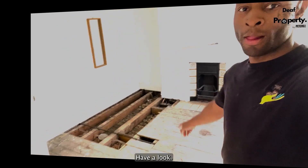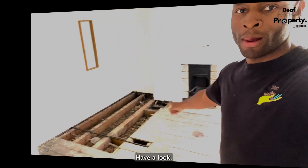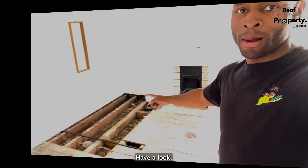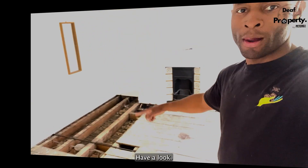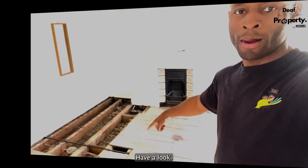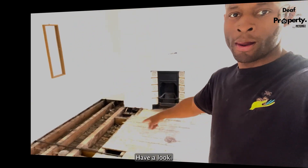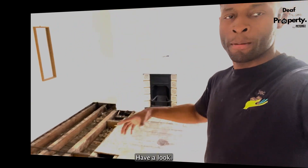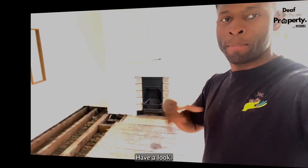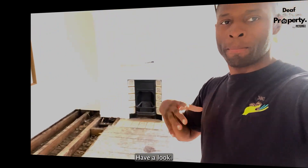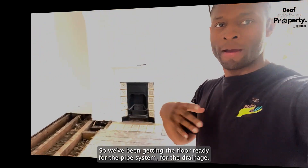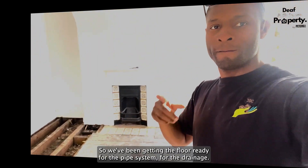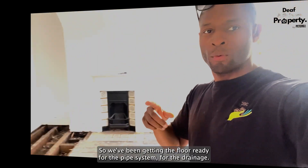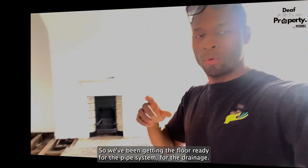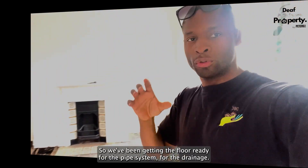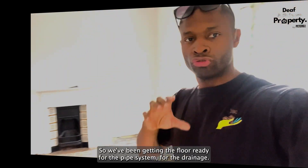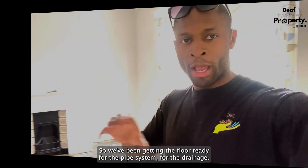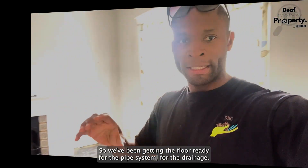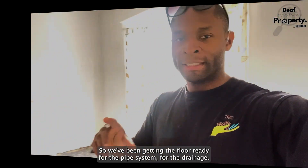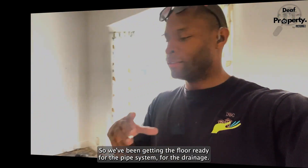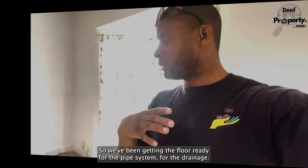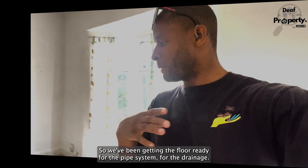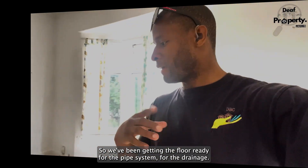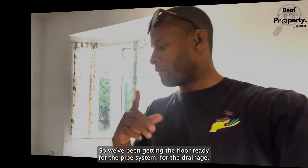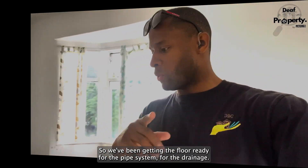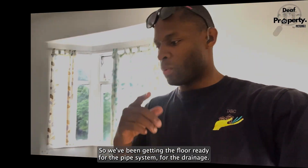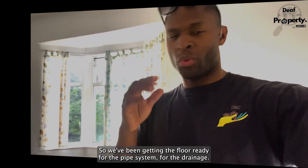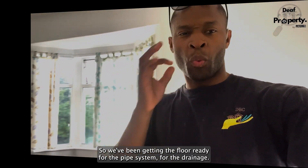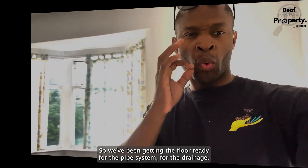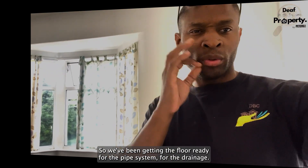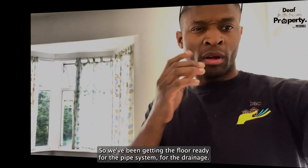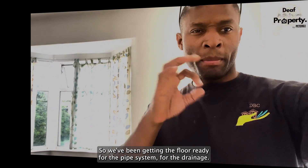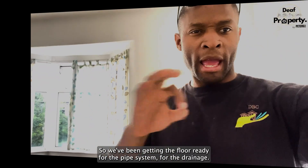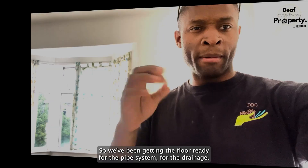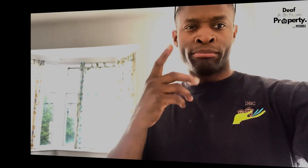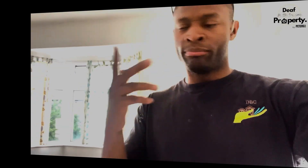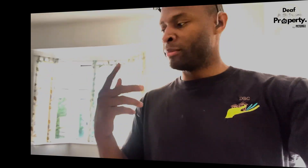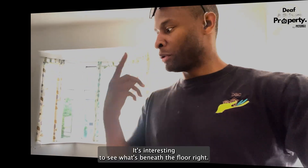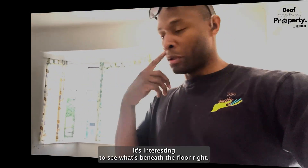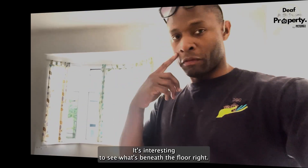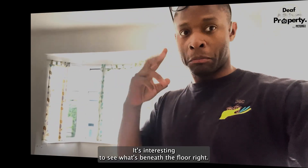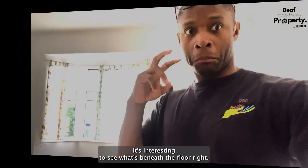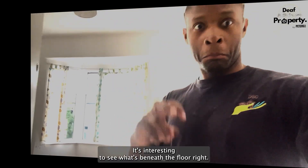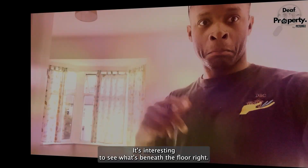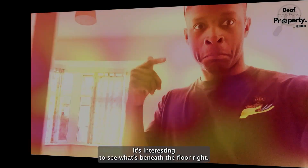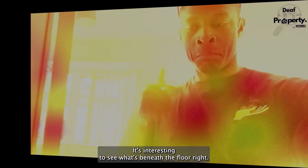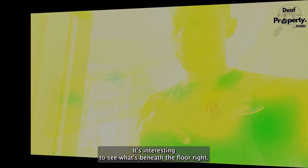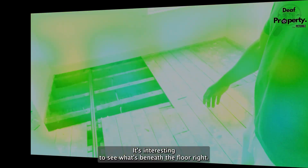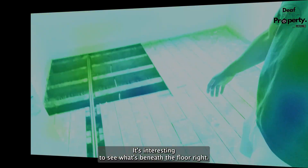look. So we've been getting the floor ready for the pipe system for the drainage. Interesting to see what's beneath